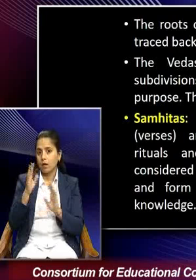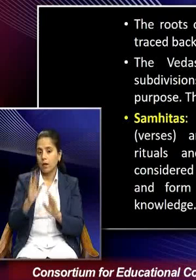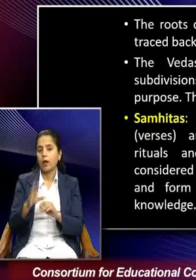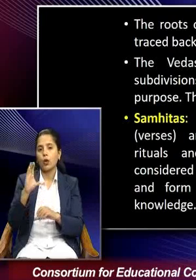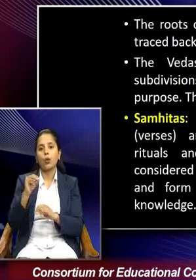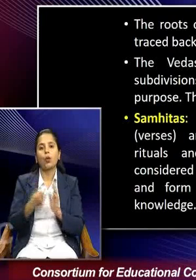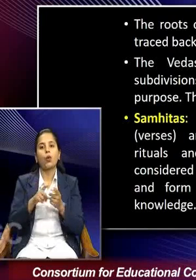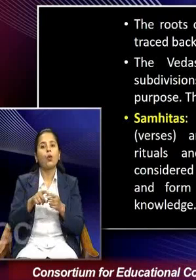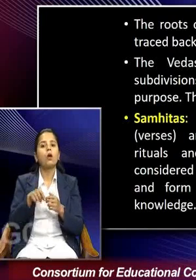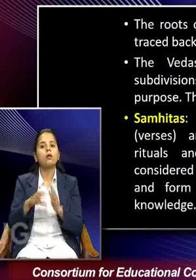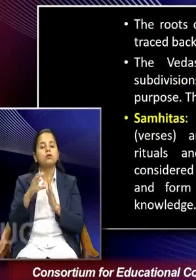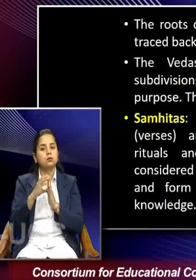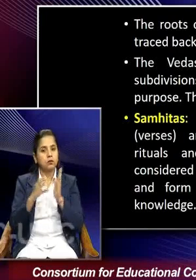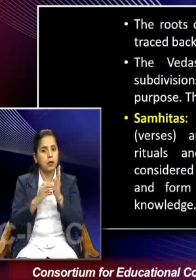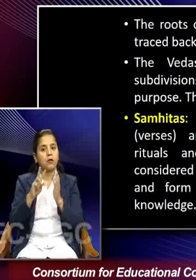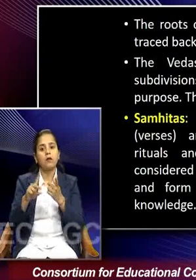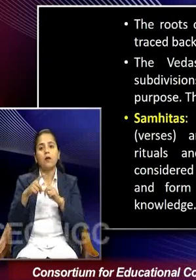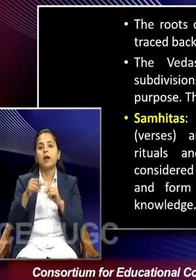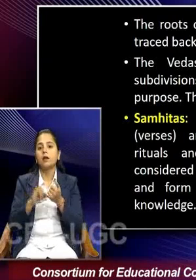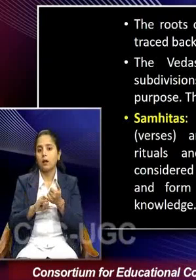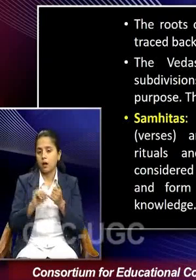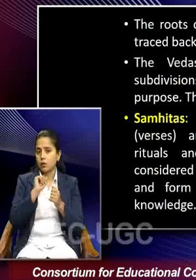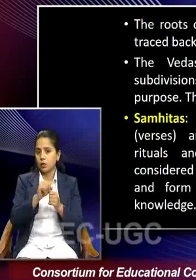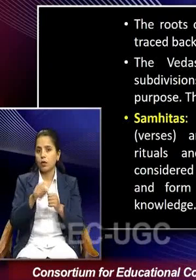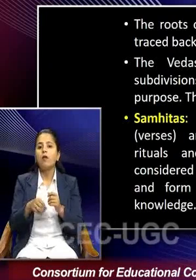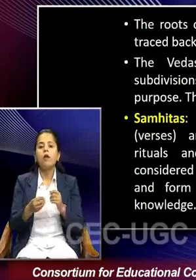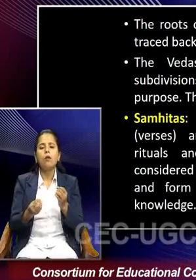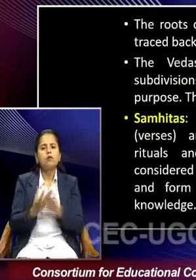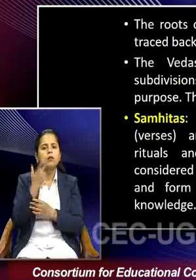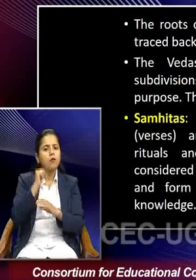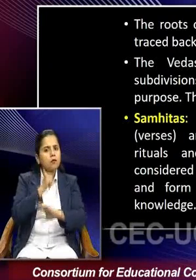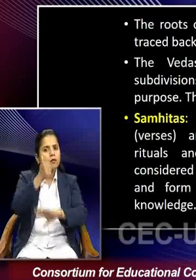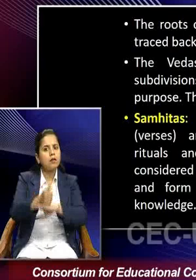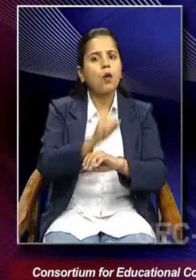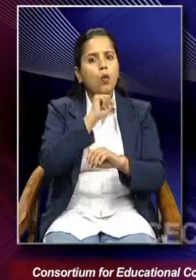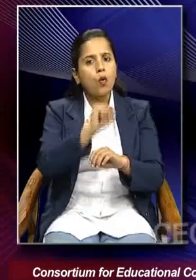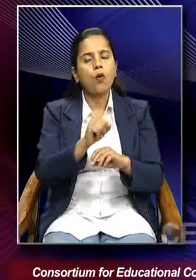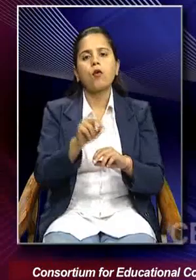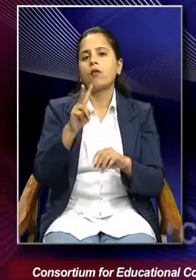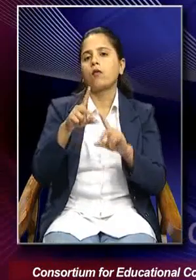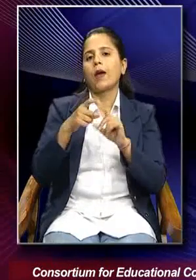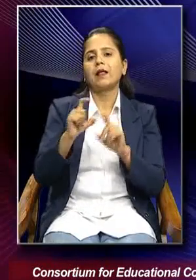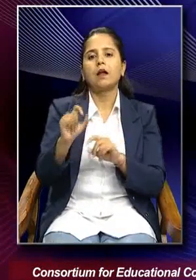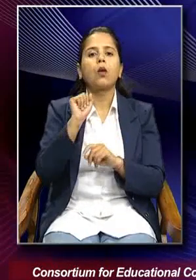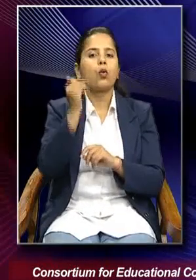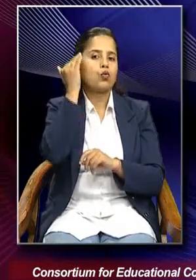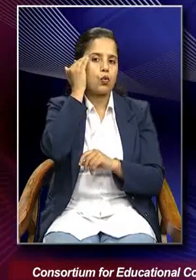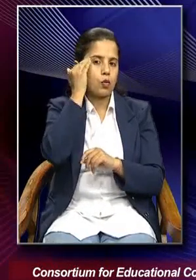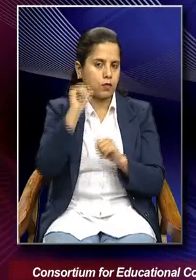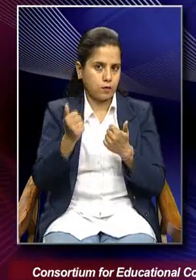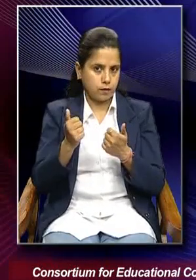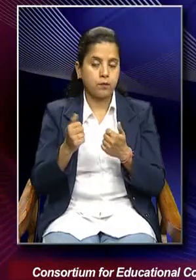core text of Vedas and form the foundation of the Vedic knowledge. Fine.